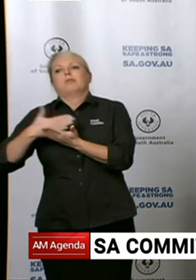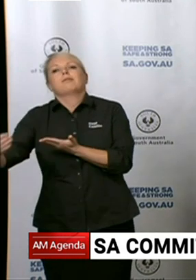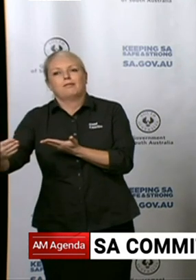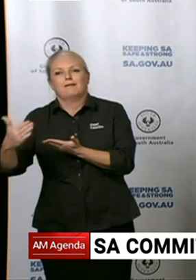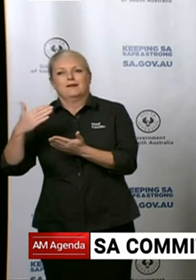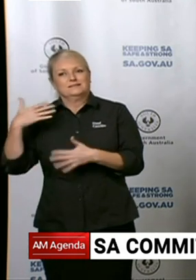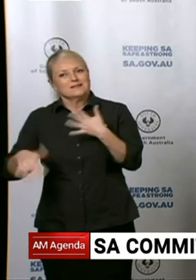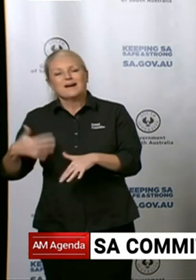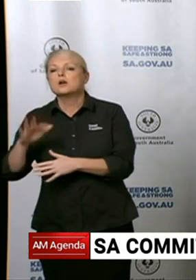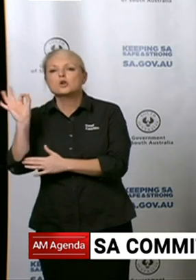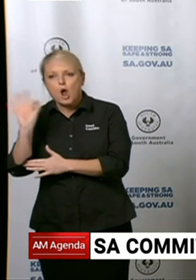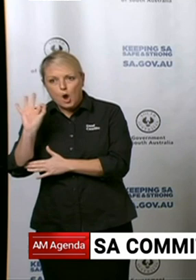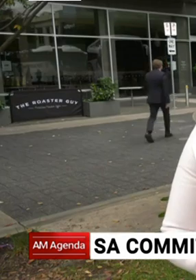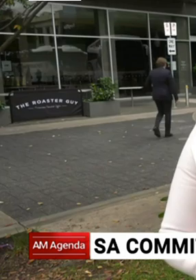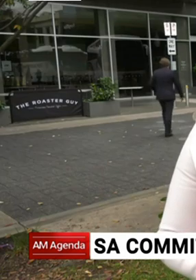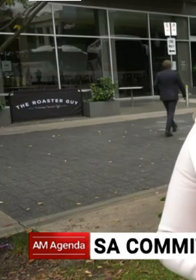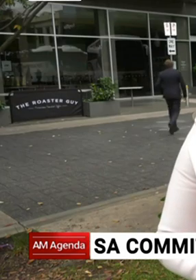in the opposite direction.